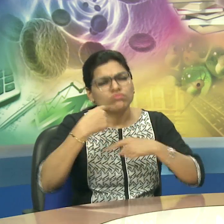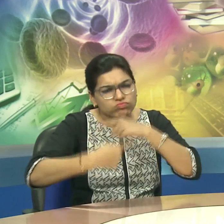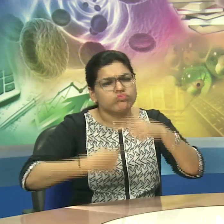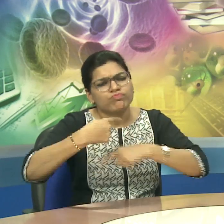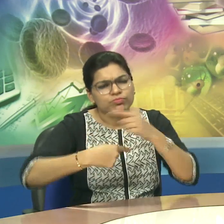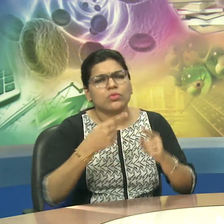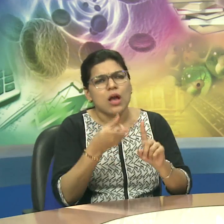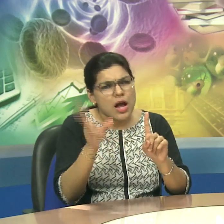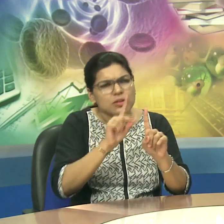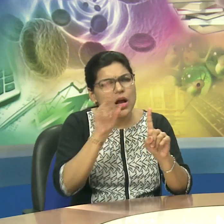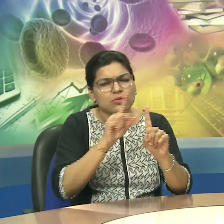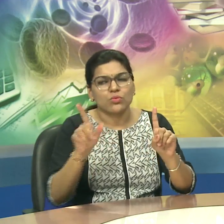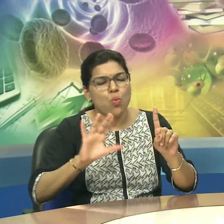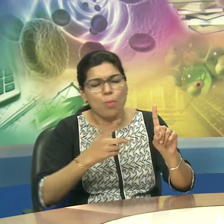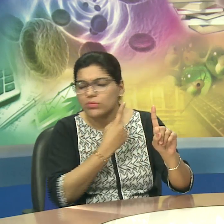and sometime